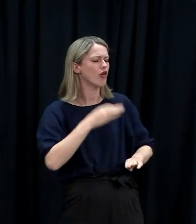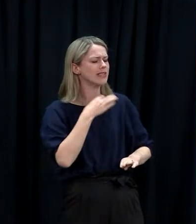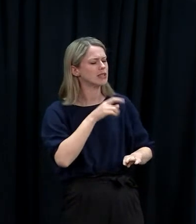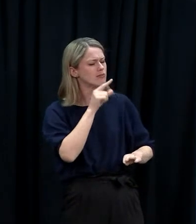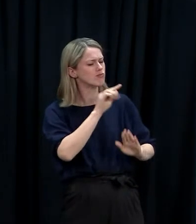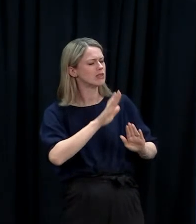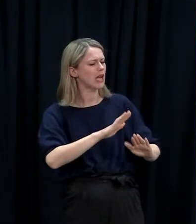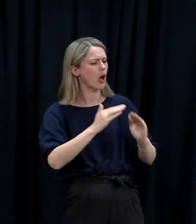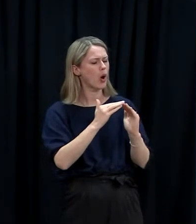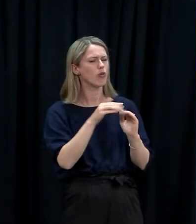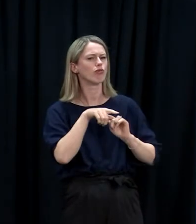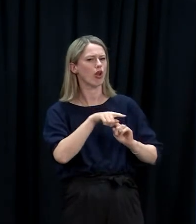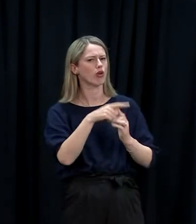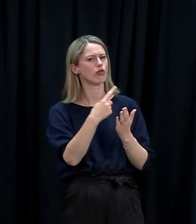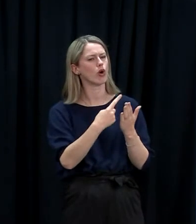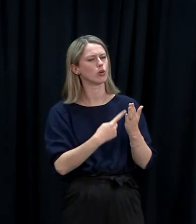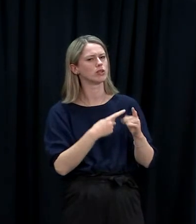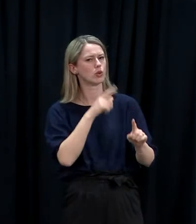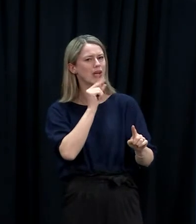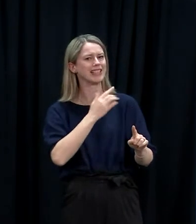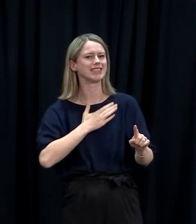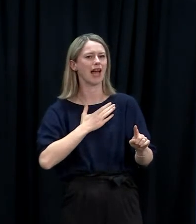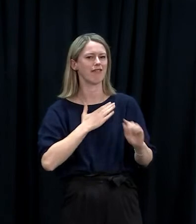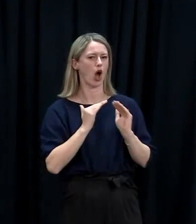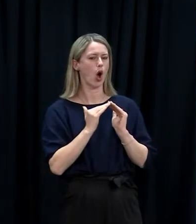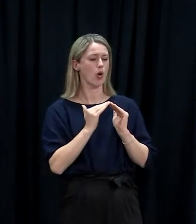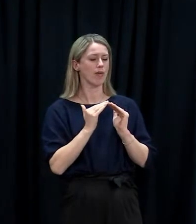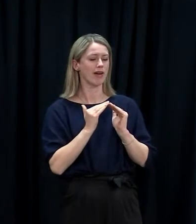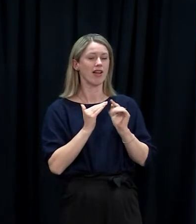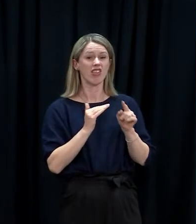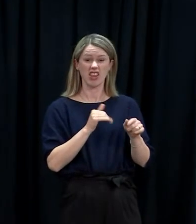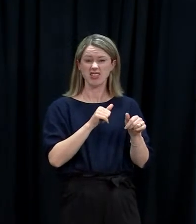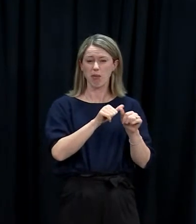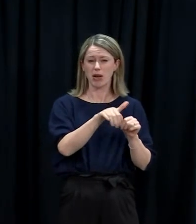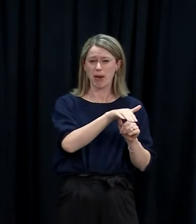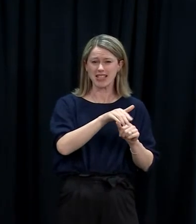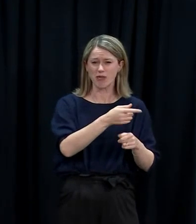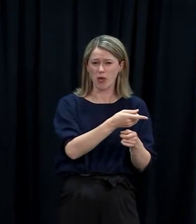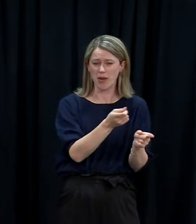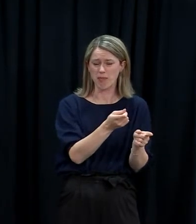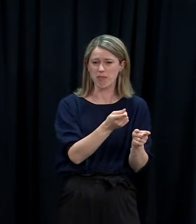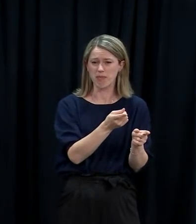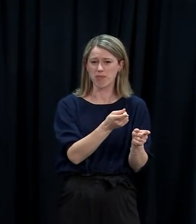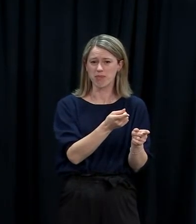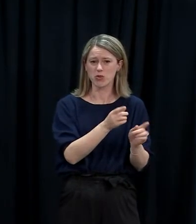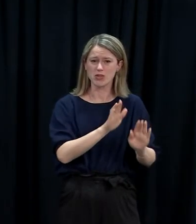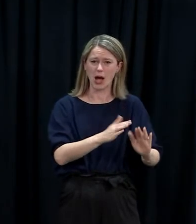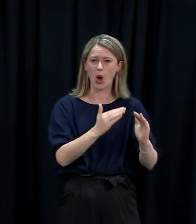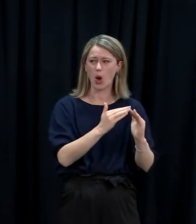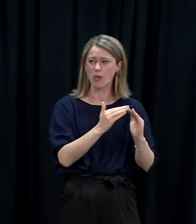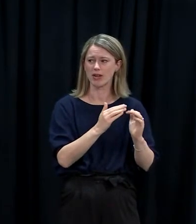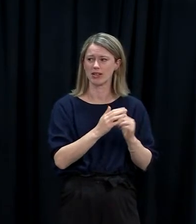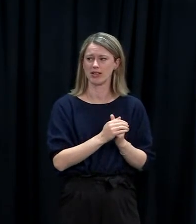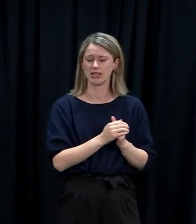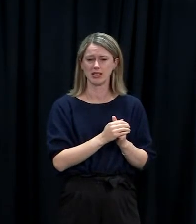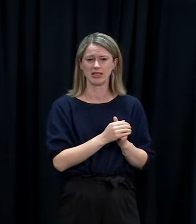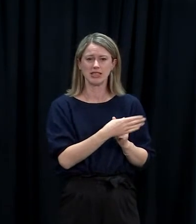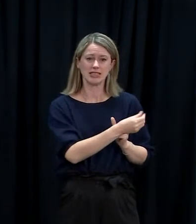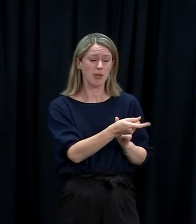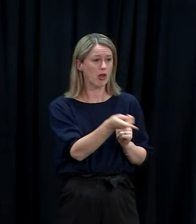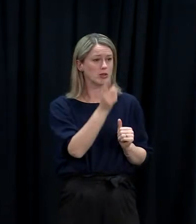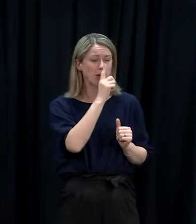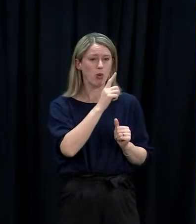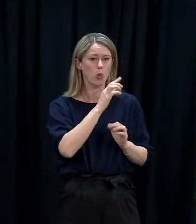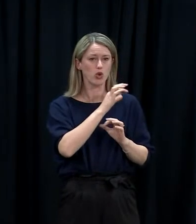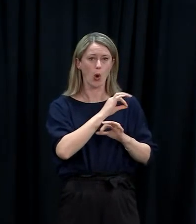are following the rules and they can safely isolate at home, that is actually the better place for them to be isolating. Bearing in mind some of these people will be